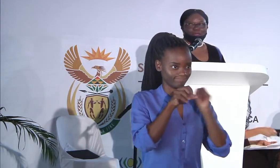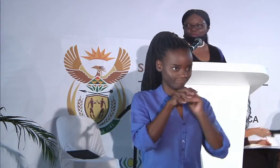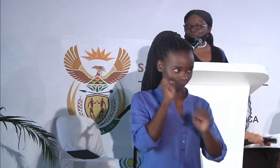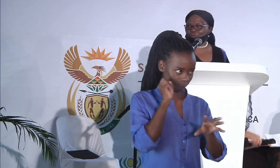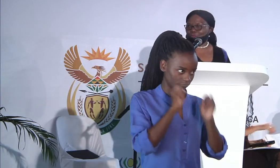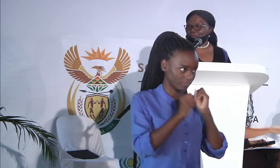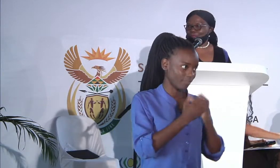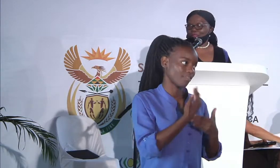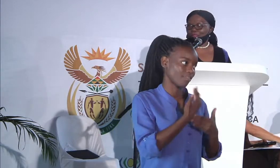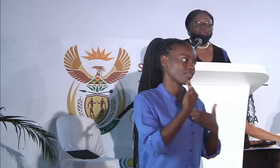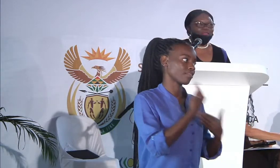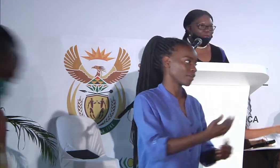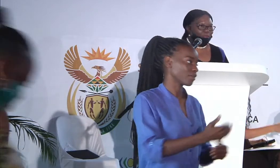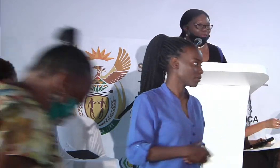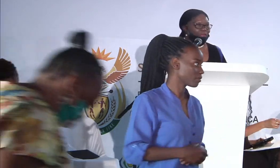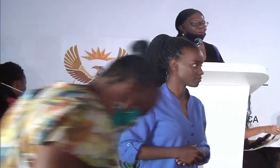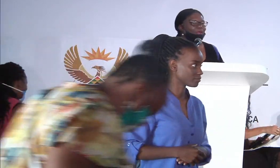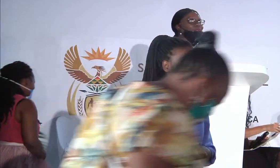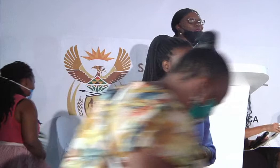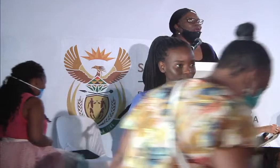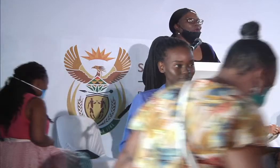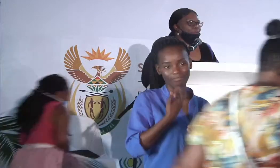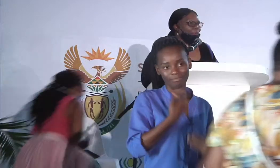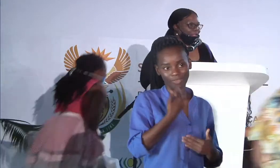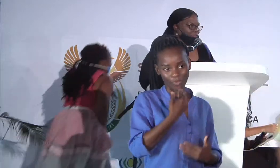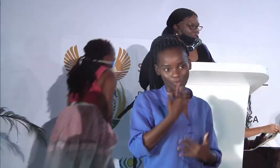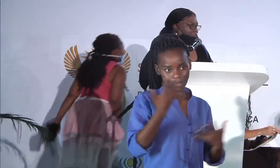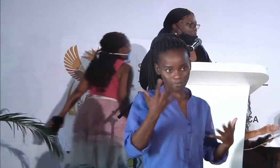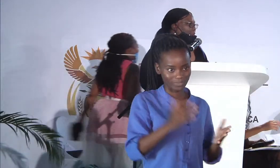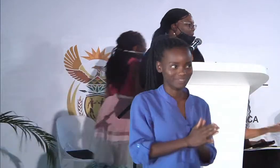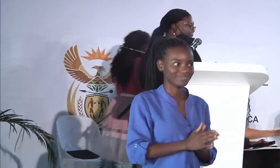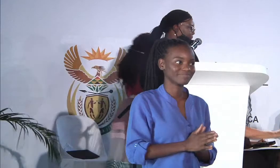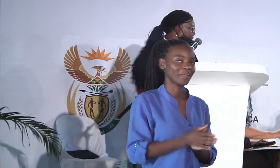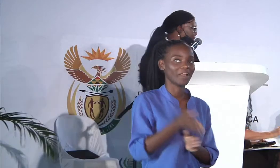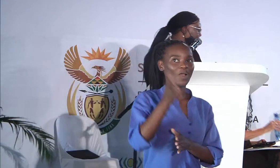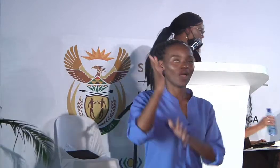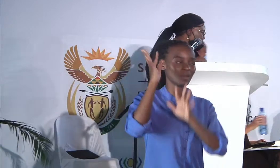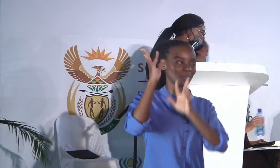Thank you. Thank you very much. May God bless you.